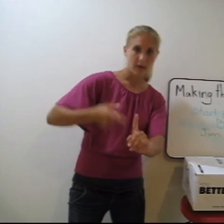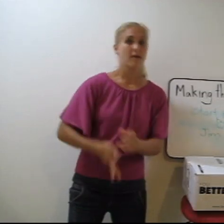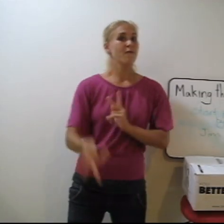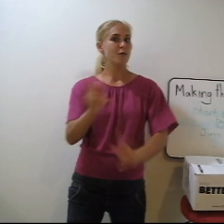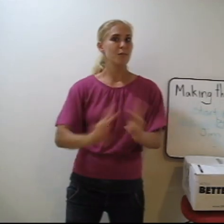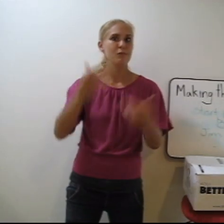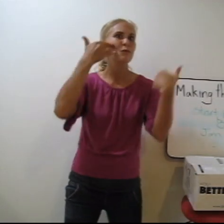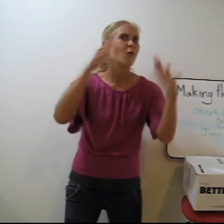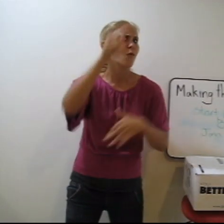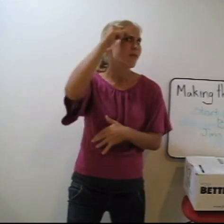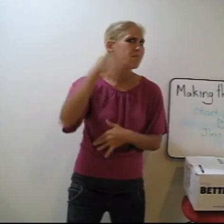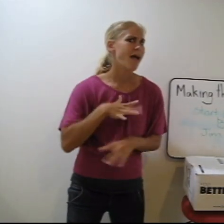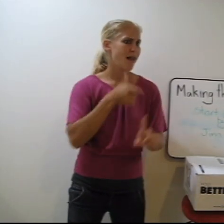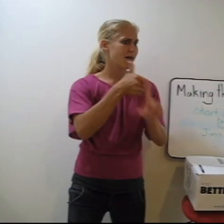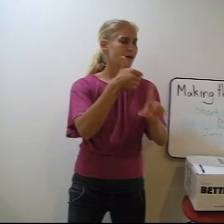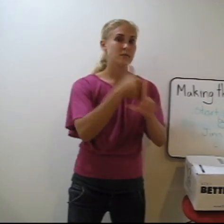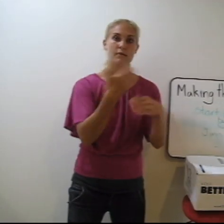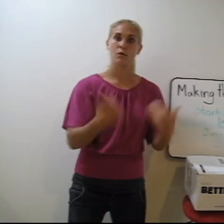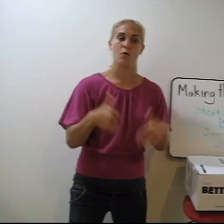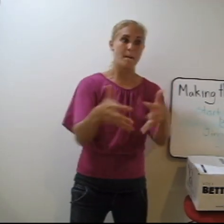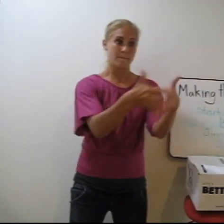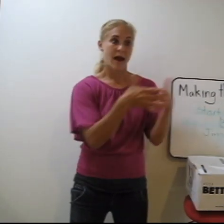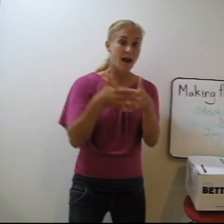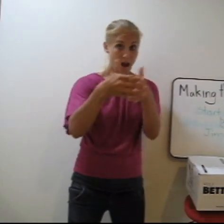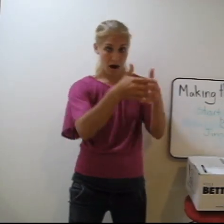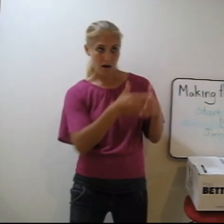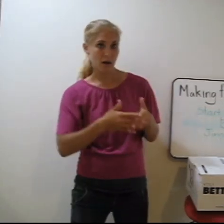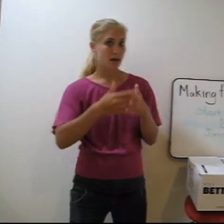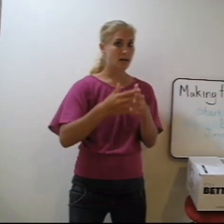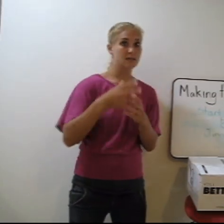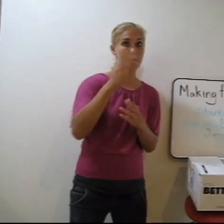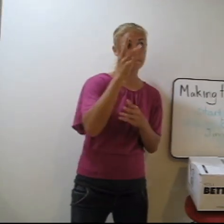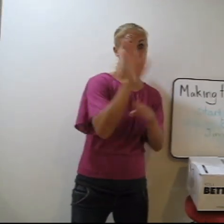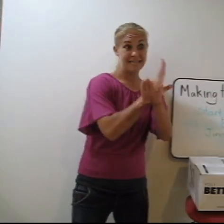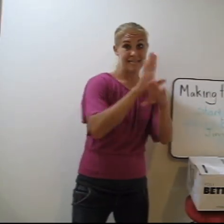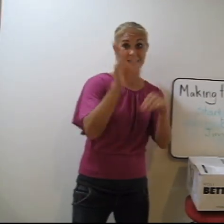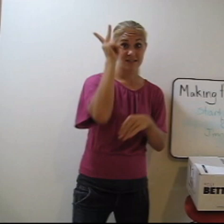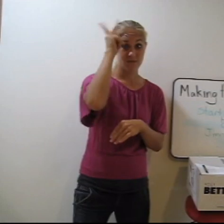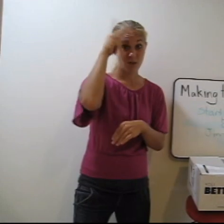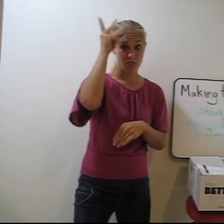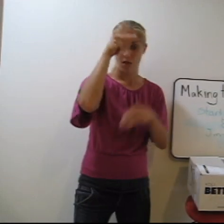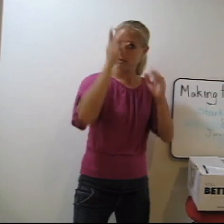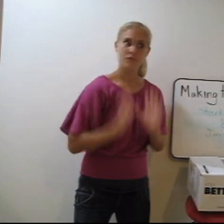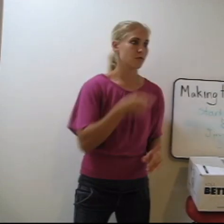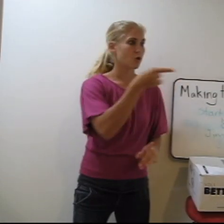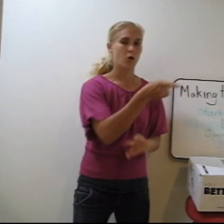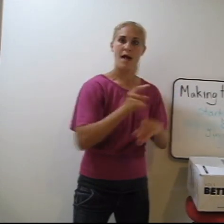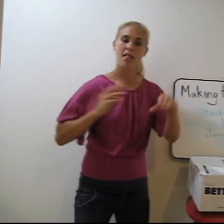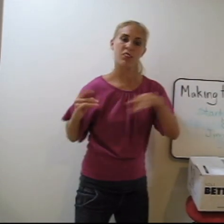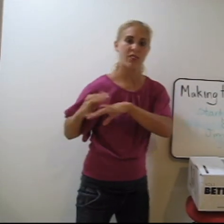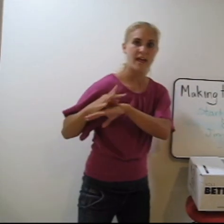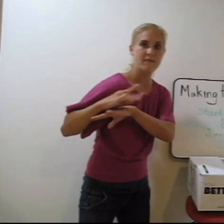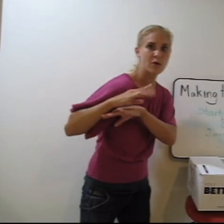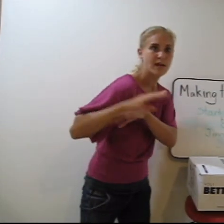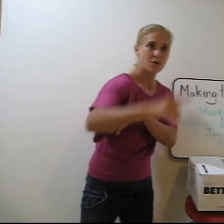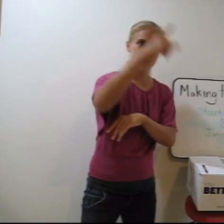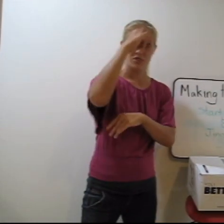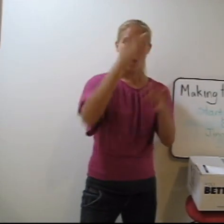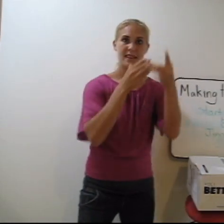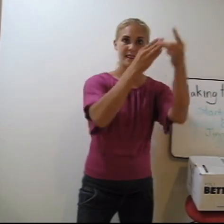Jim Rohn, he was considered America's foremost business philosopher and one of the most influential thought leaders in the history of